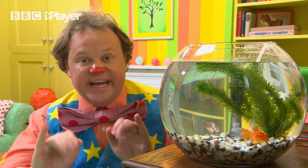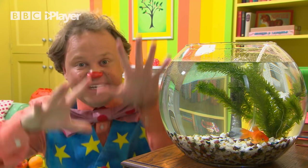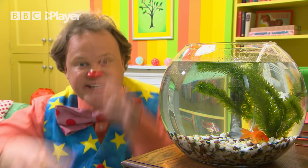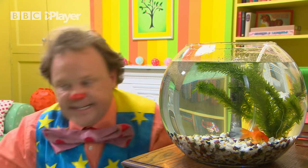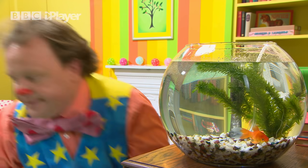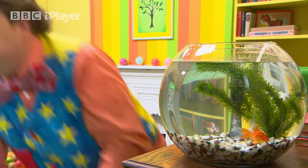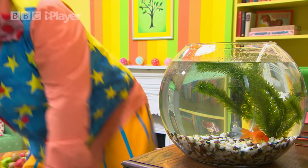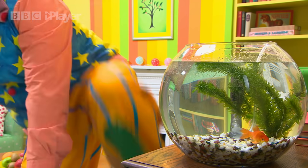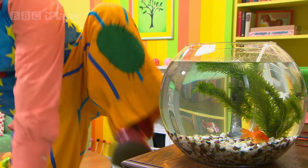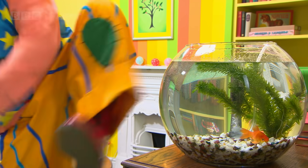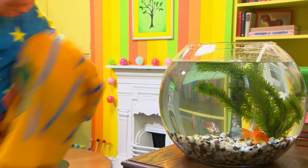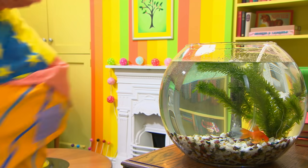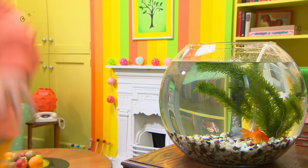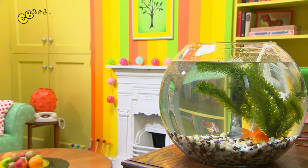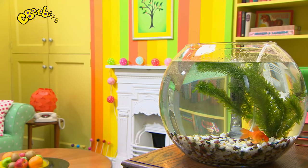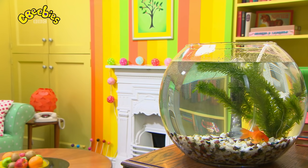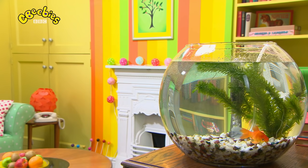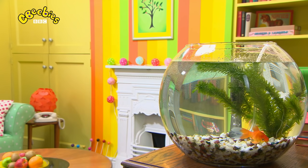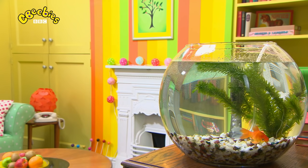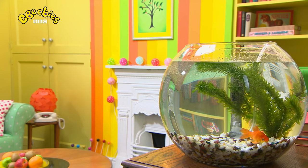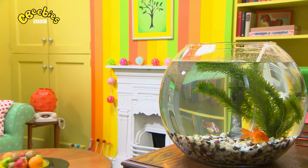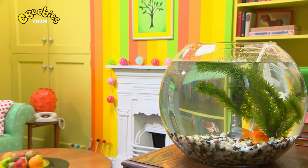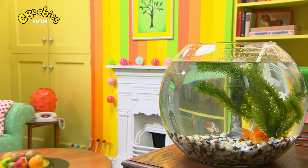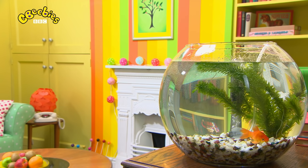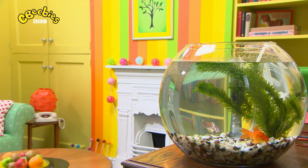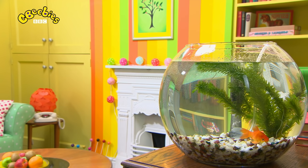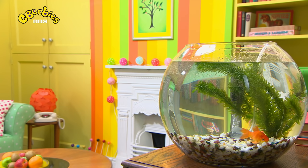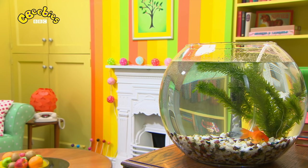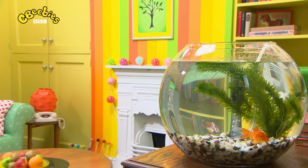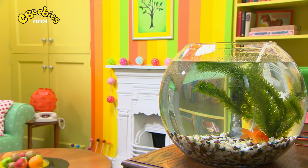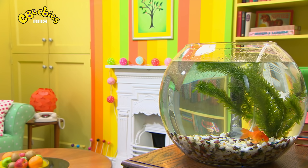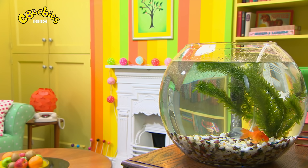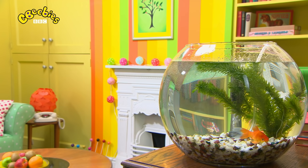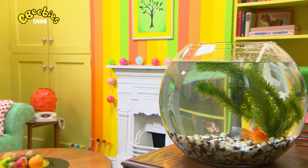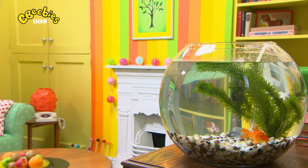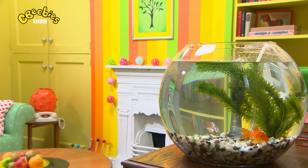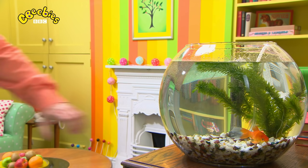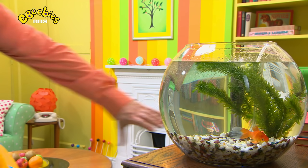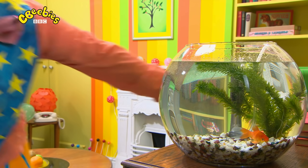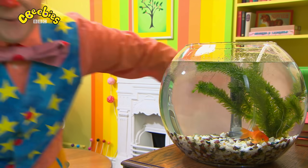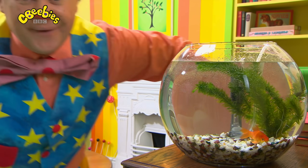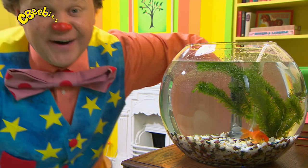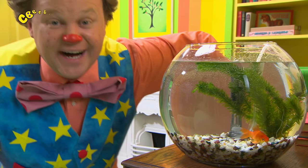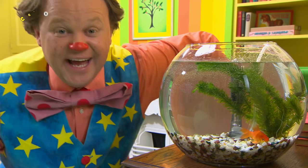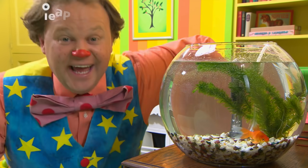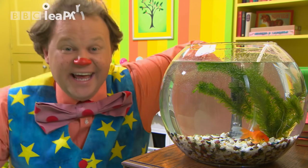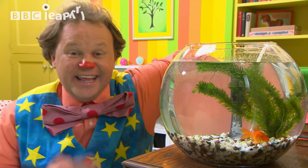wait. Don't worry, Mr. Tumble. We'll look after the fish for you while you look. Oh, thank